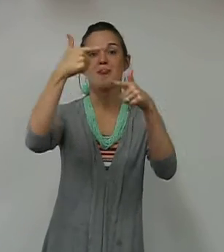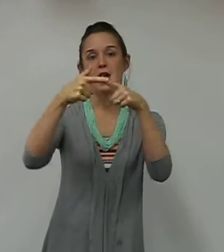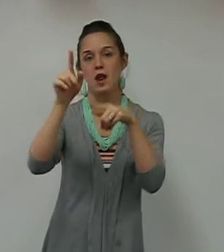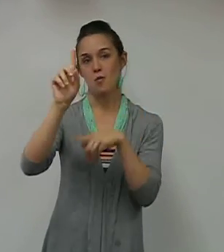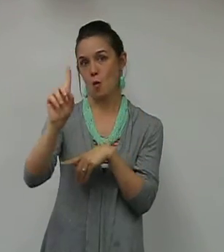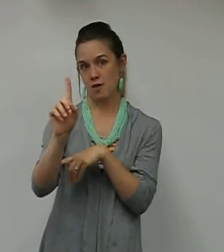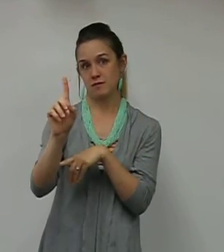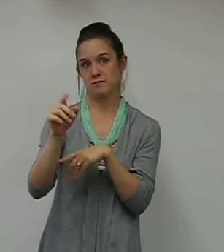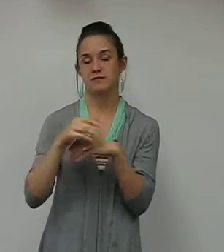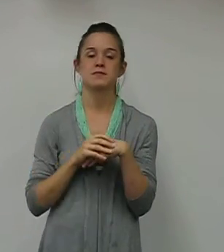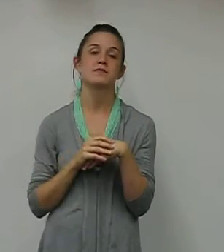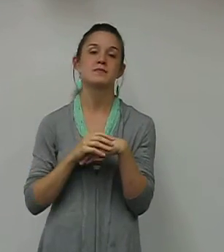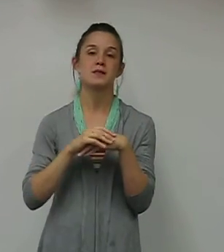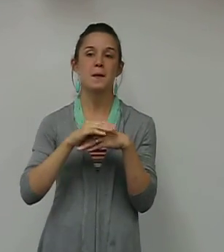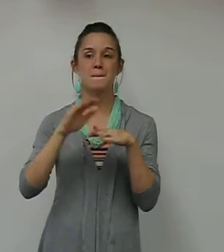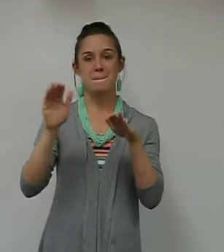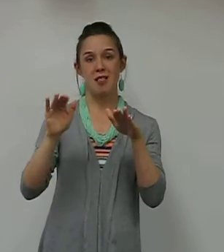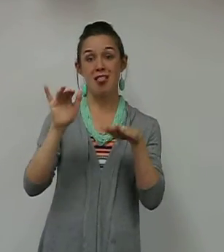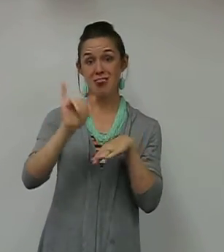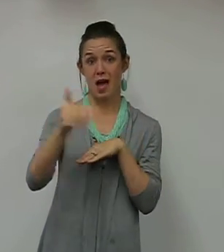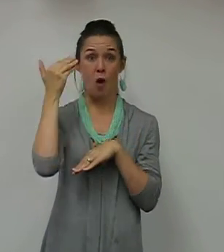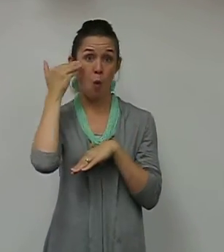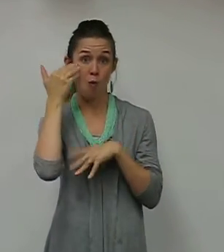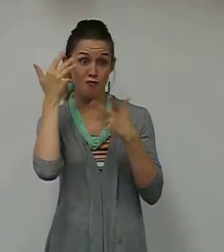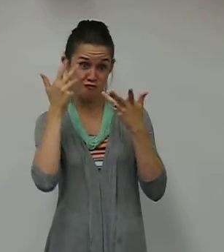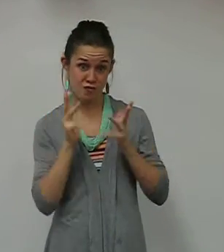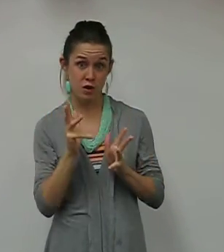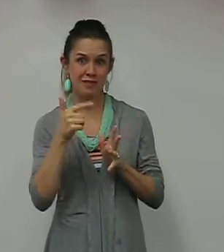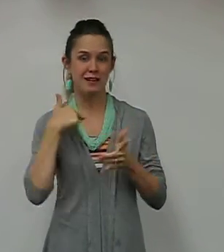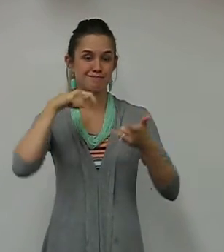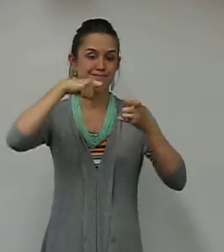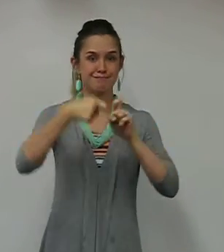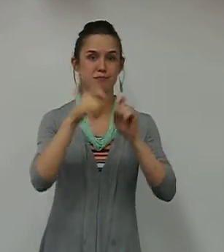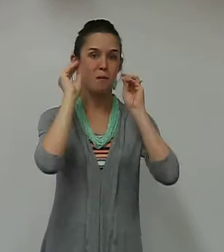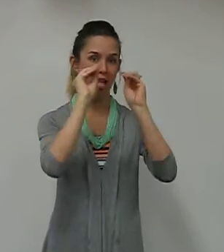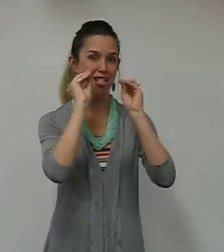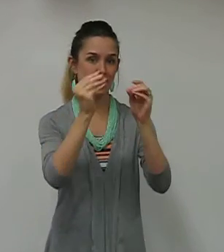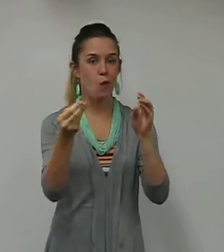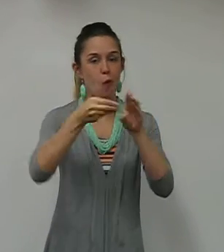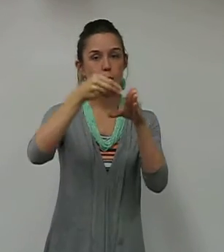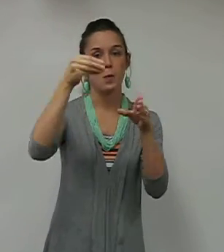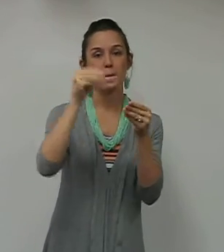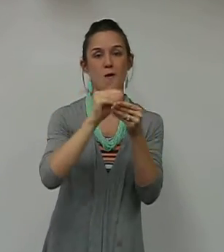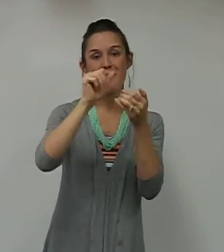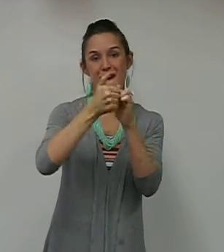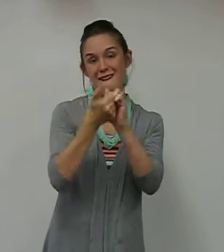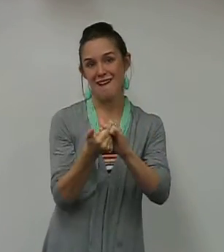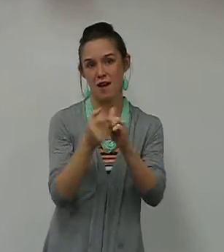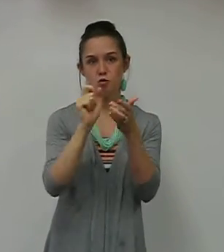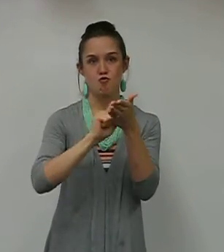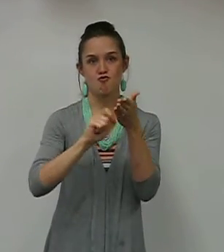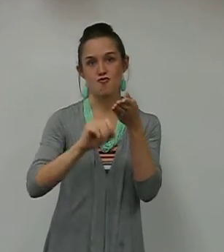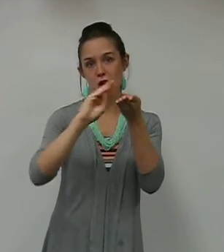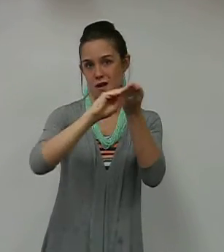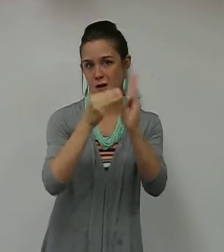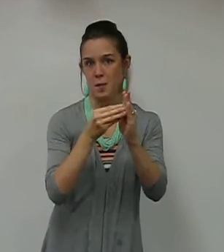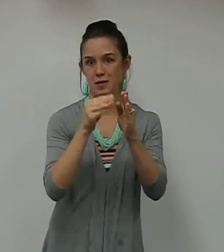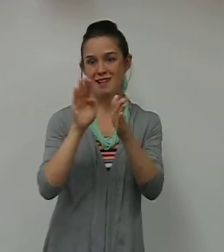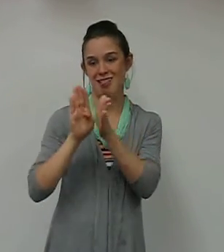And so based on that, I altered the lesson to include more of how to write the numbers and less of identifying